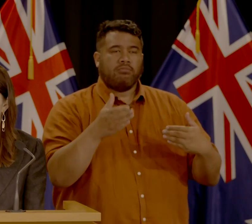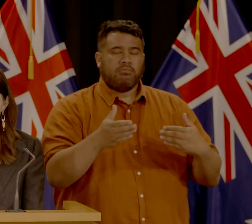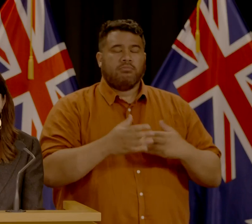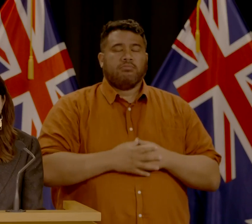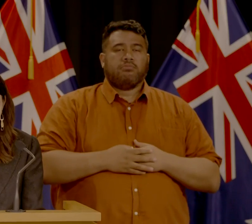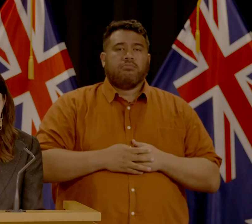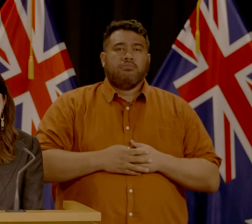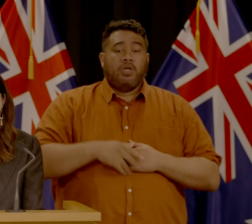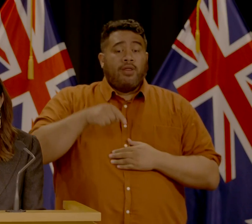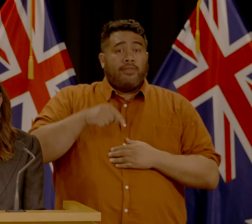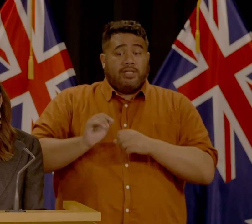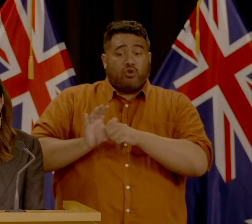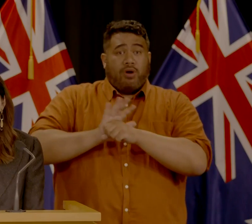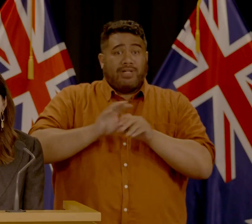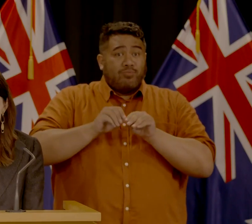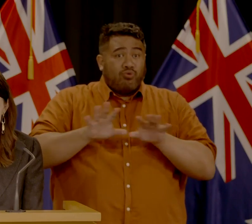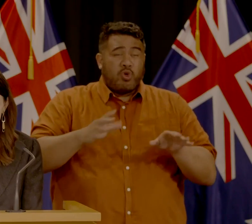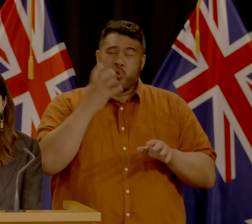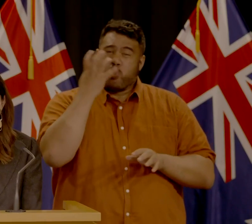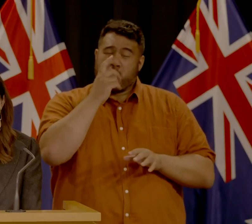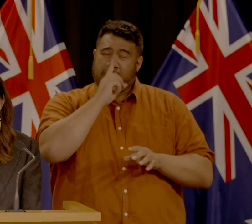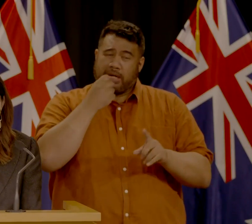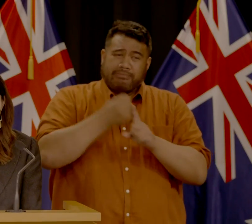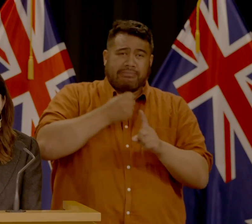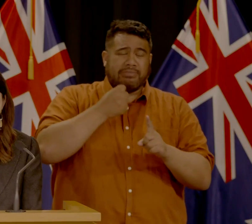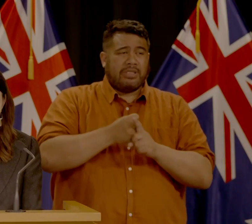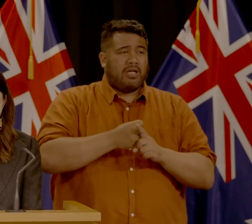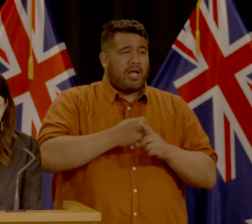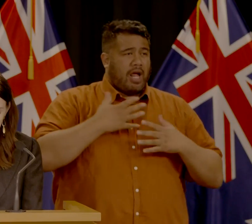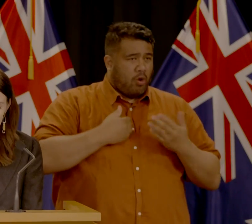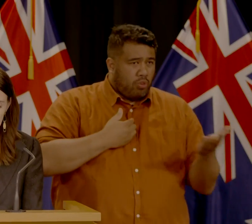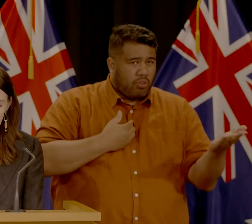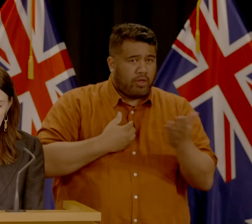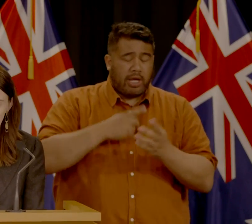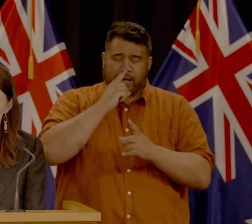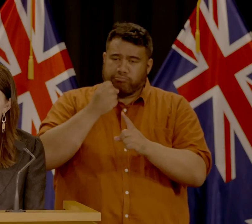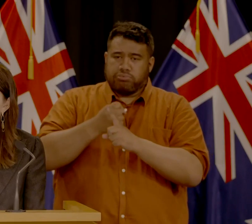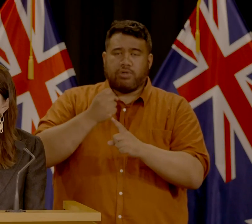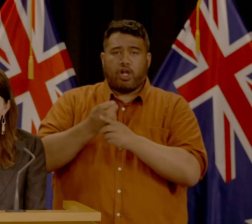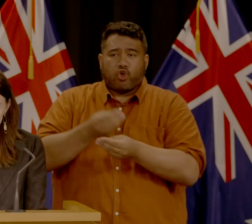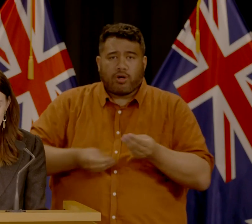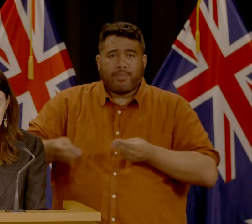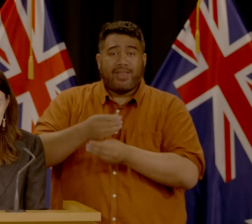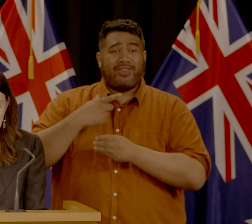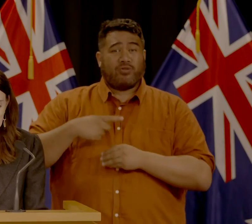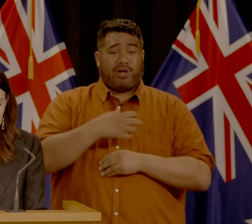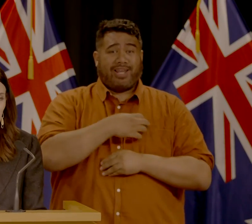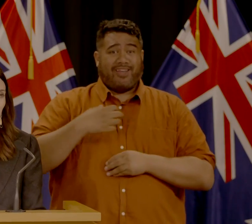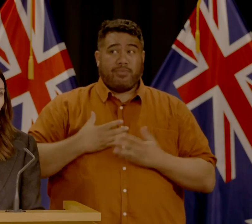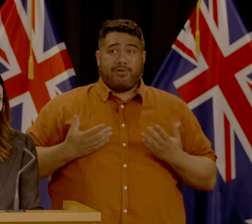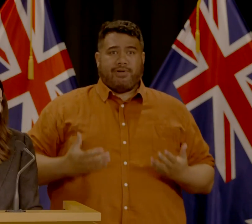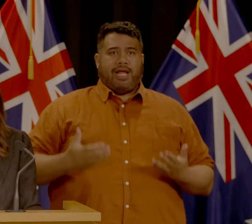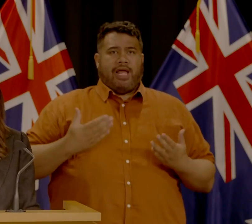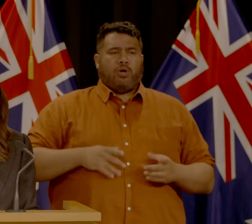this virus can cause both to health and the economy, and the approach the government is taking is to ultimately